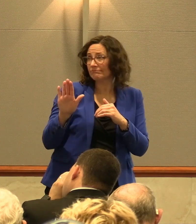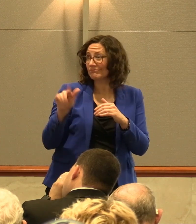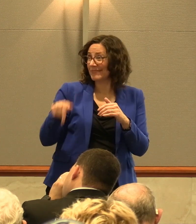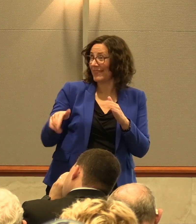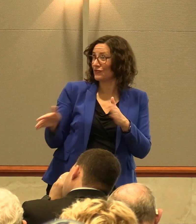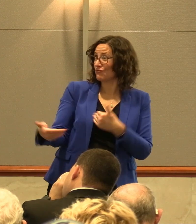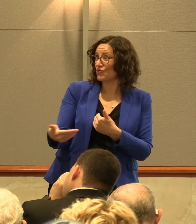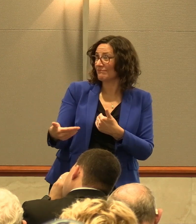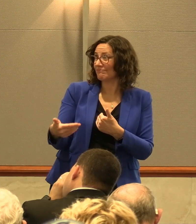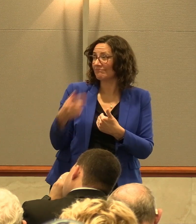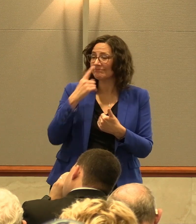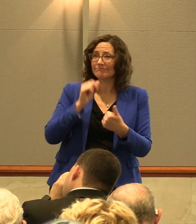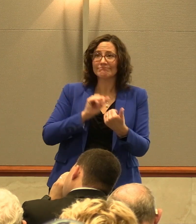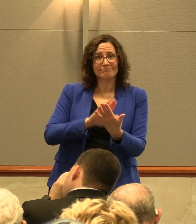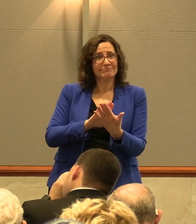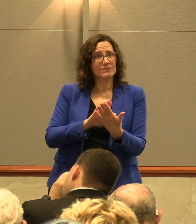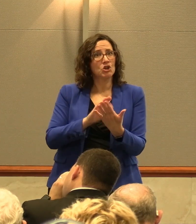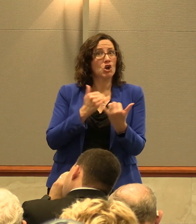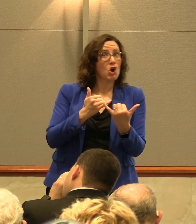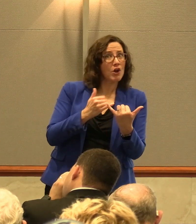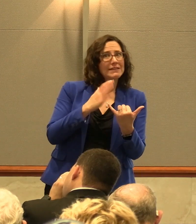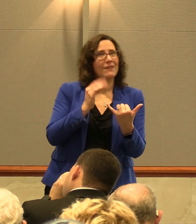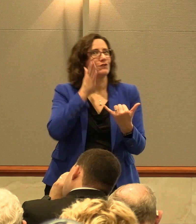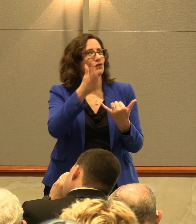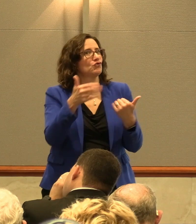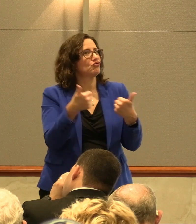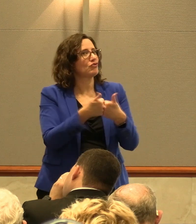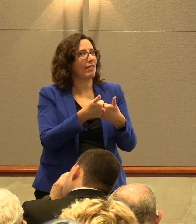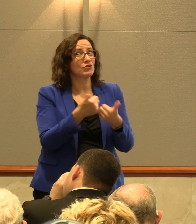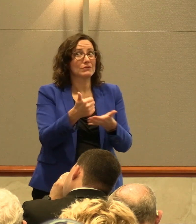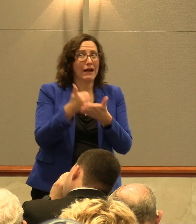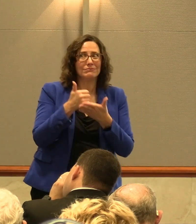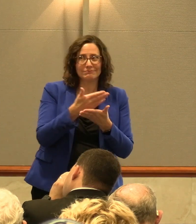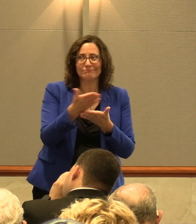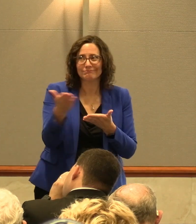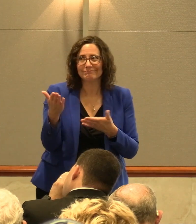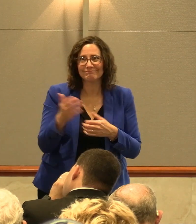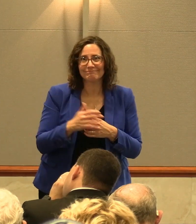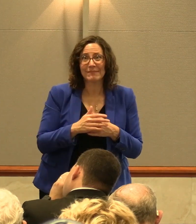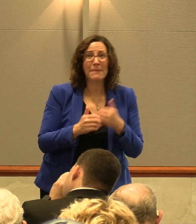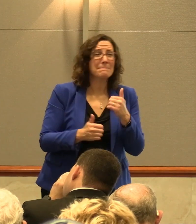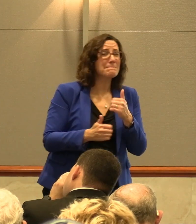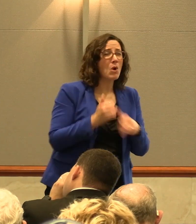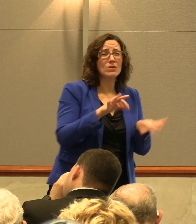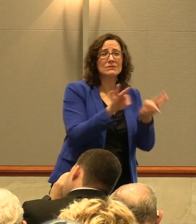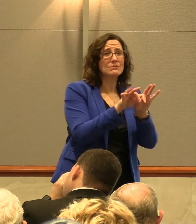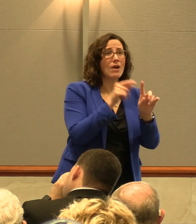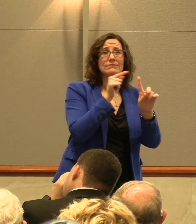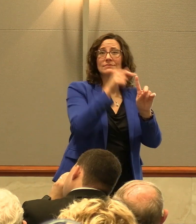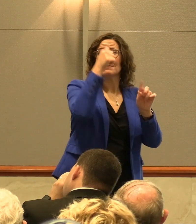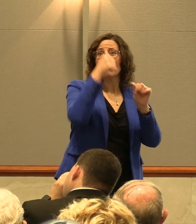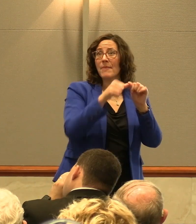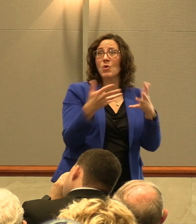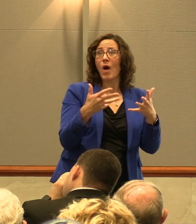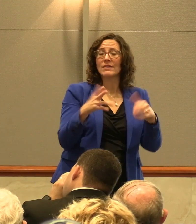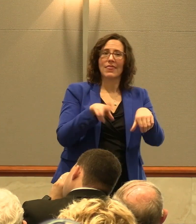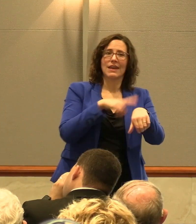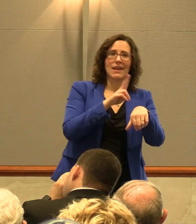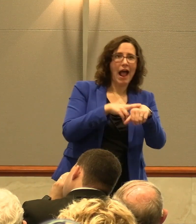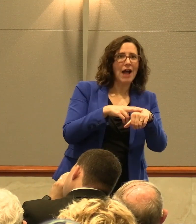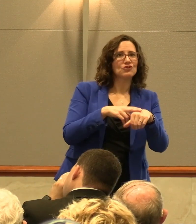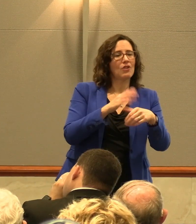this room to meet our current and future challenges. And most of all, remember, the national anthem of